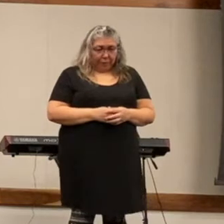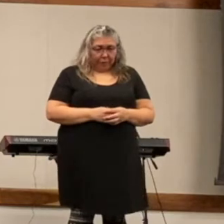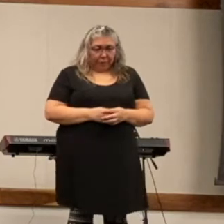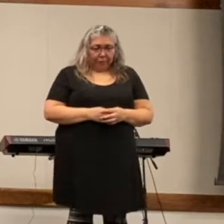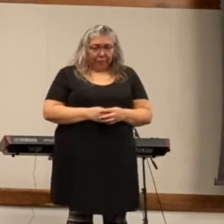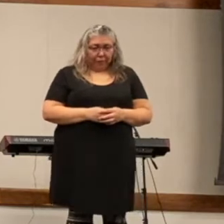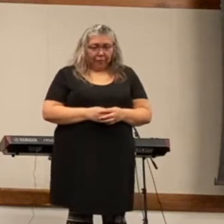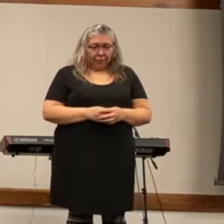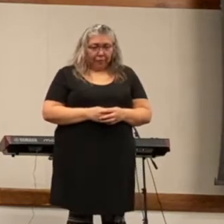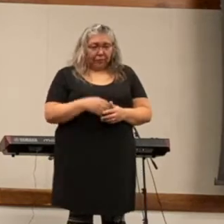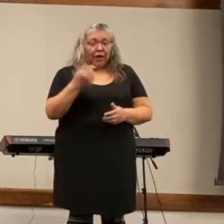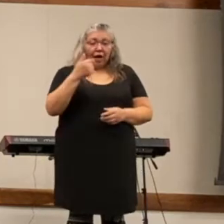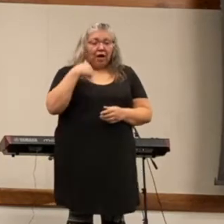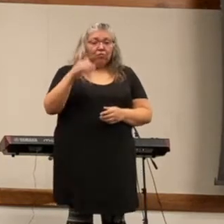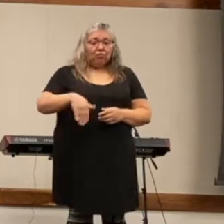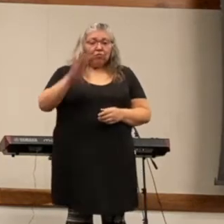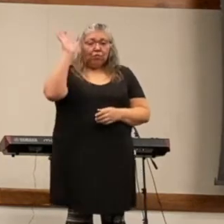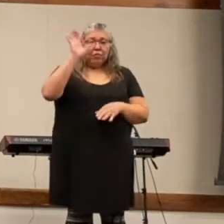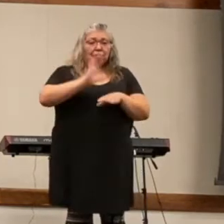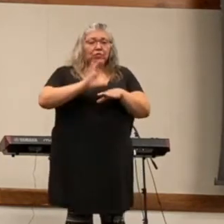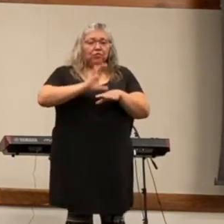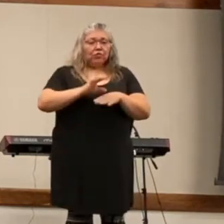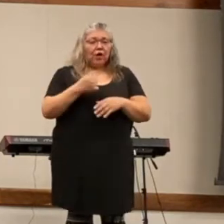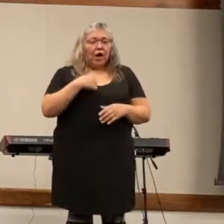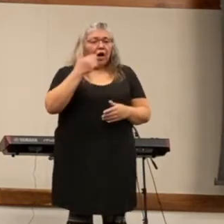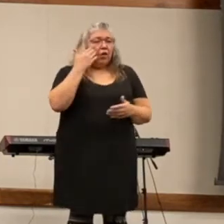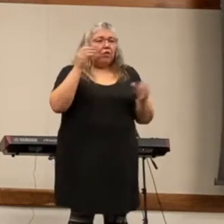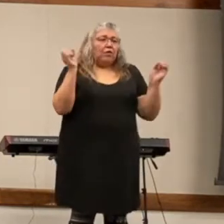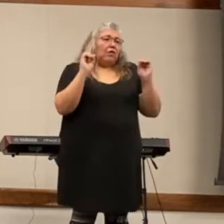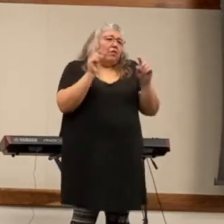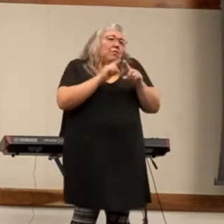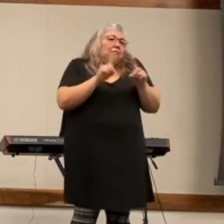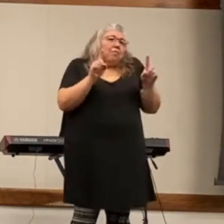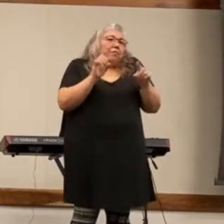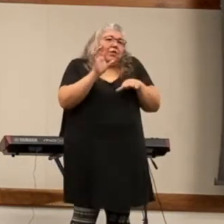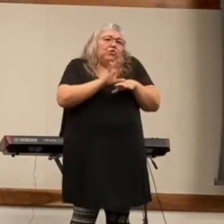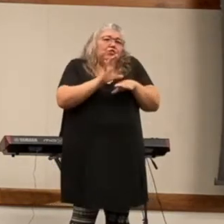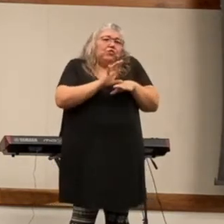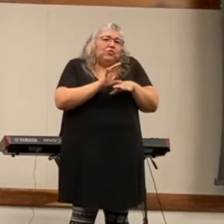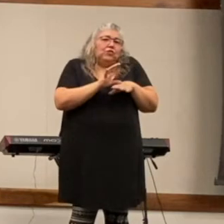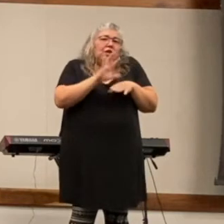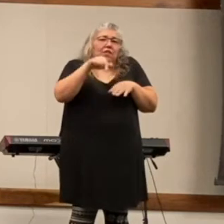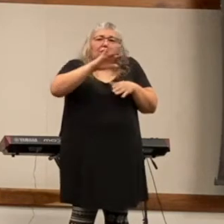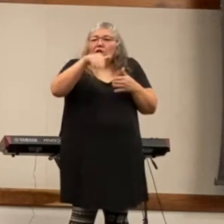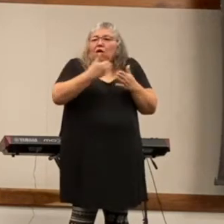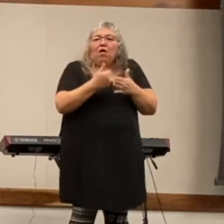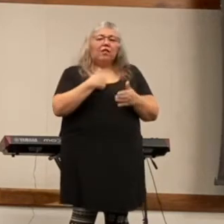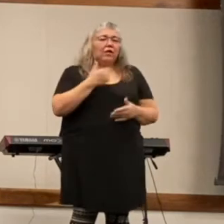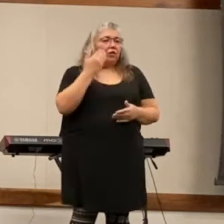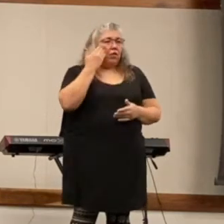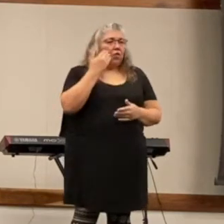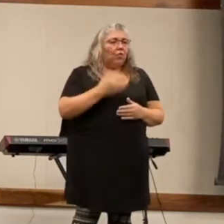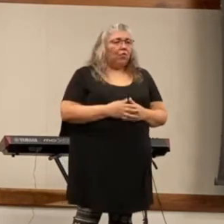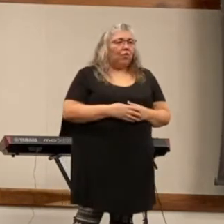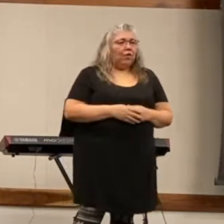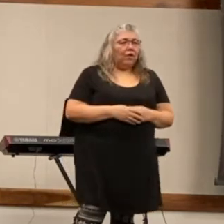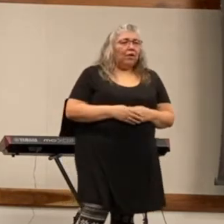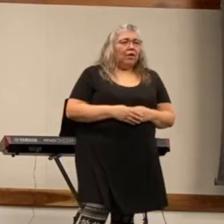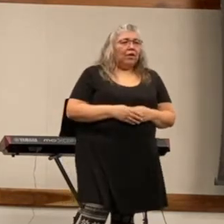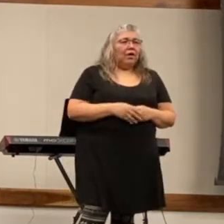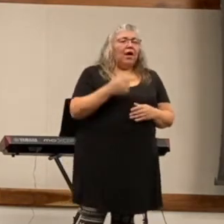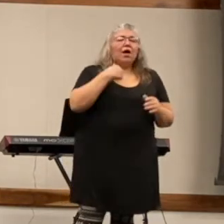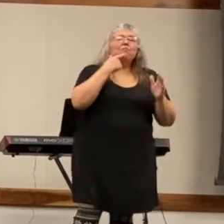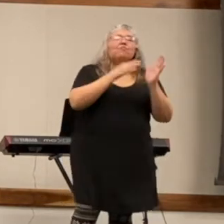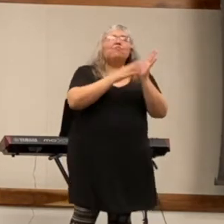I have grown up in the church. I know nothing but church. This is all I know. And I